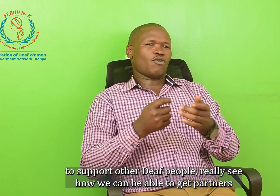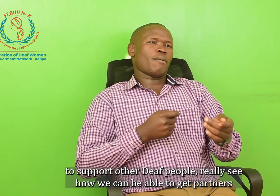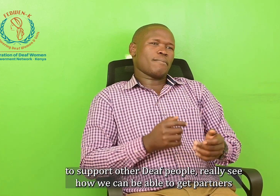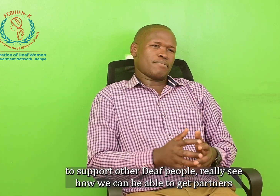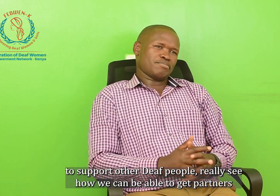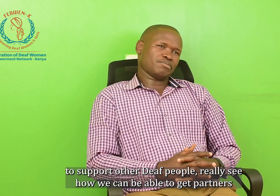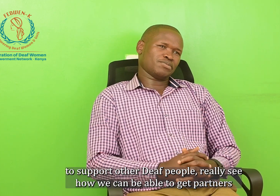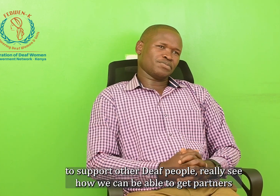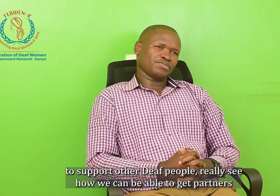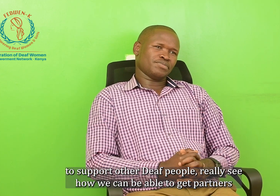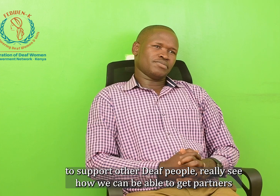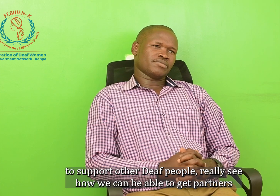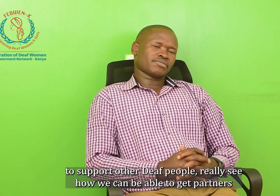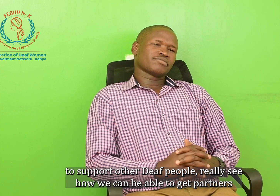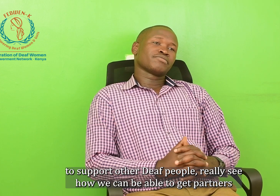able to get partners.